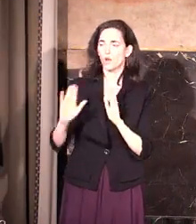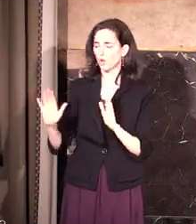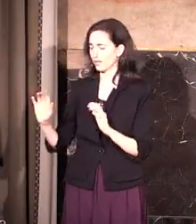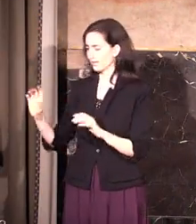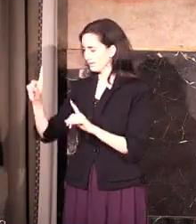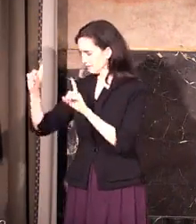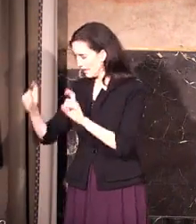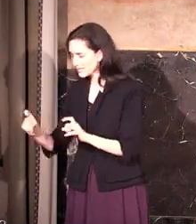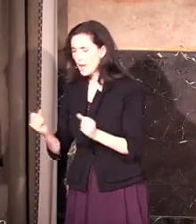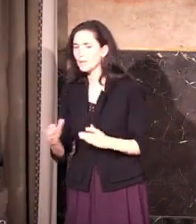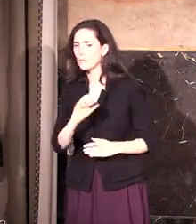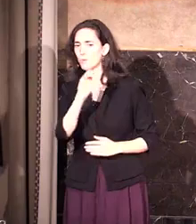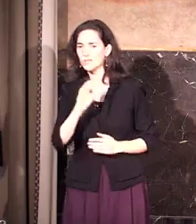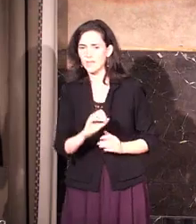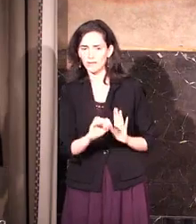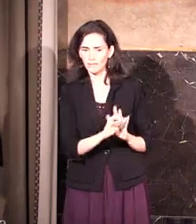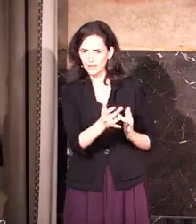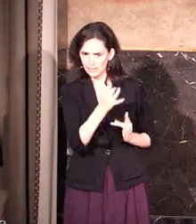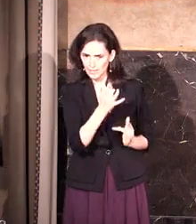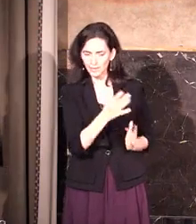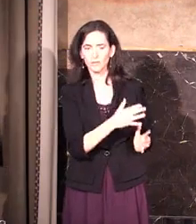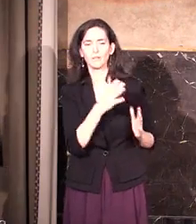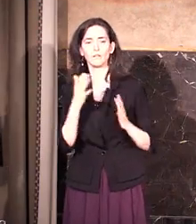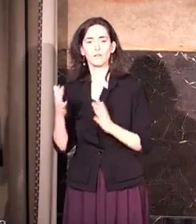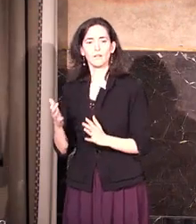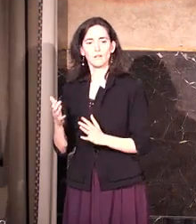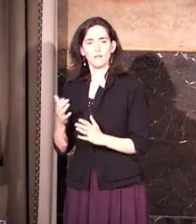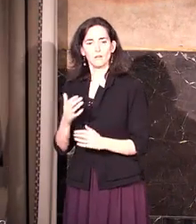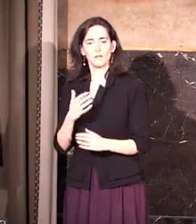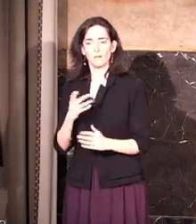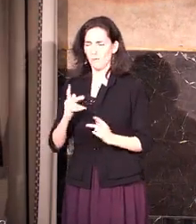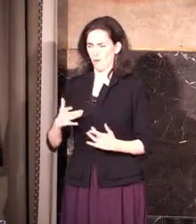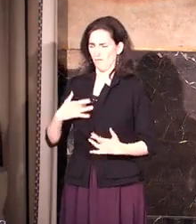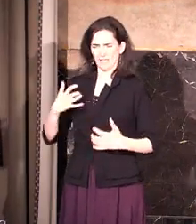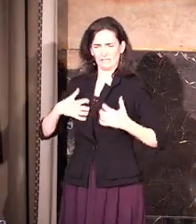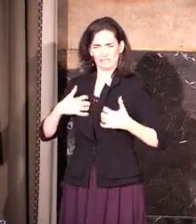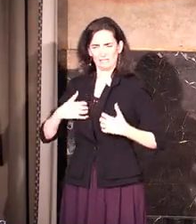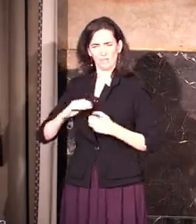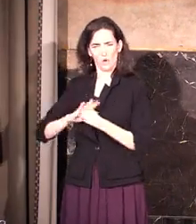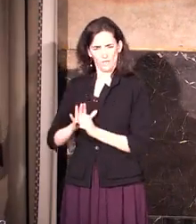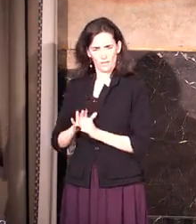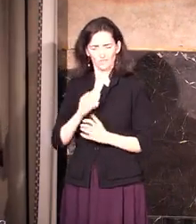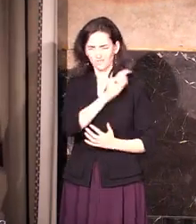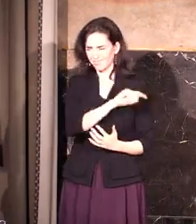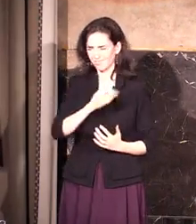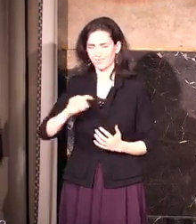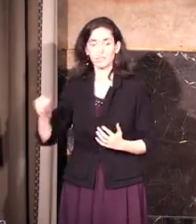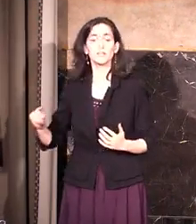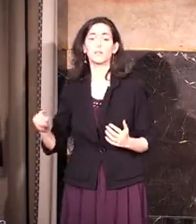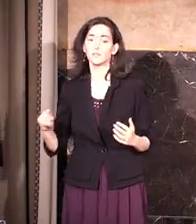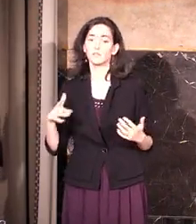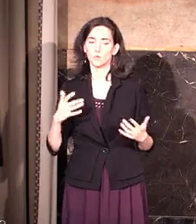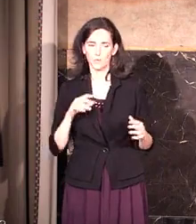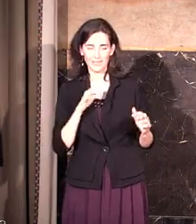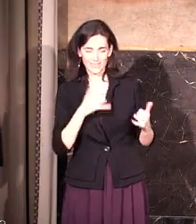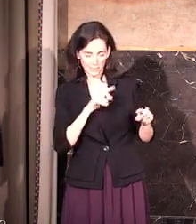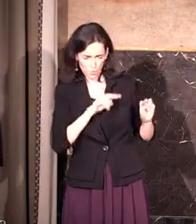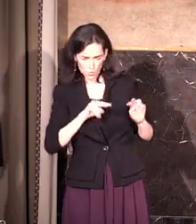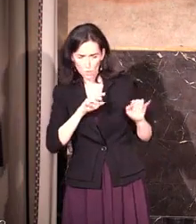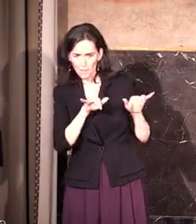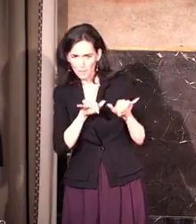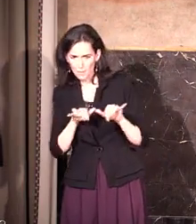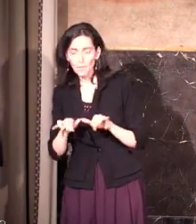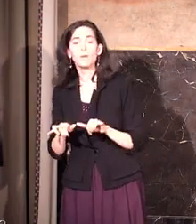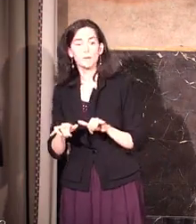and hospitalization capacity. It is really important that we continue to abide by the stay-at-home order,